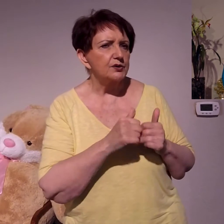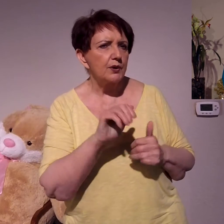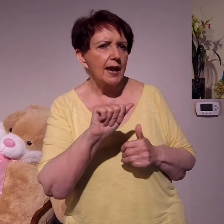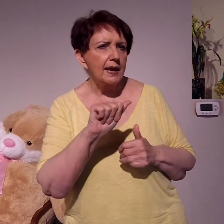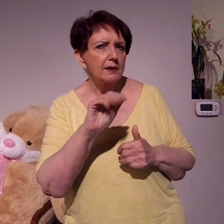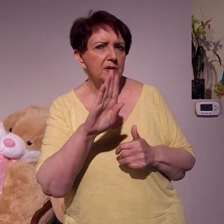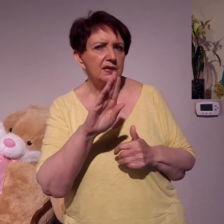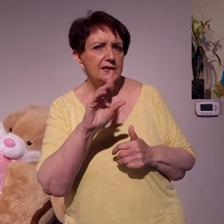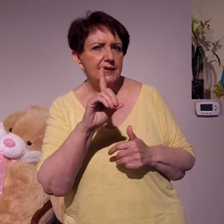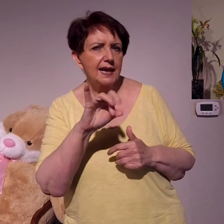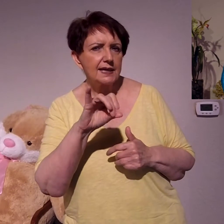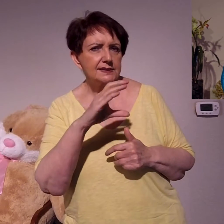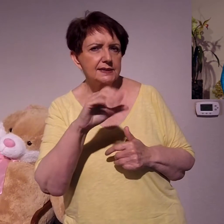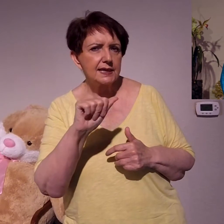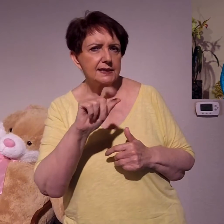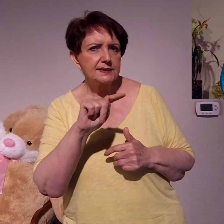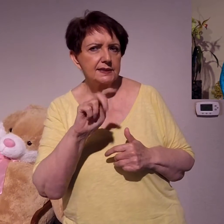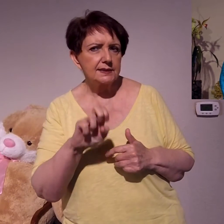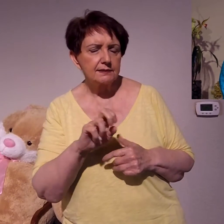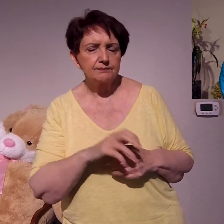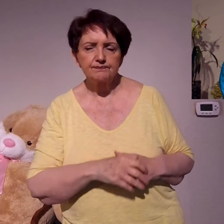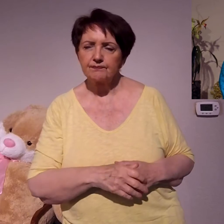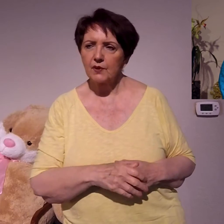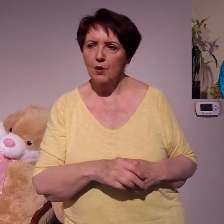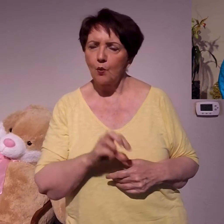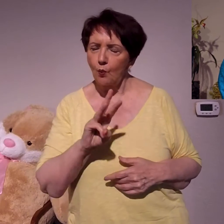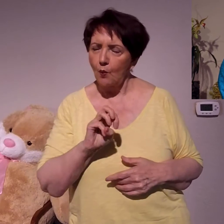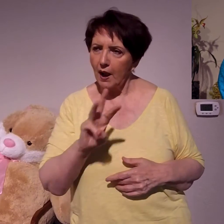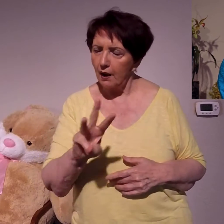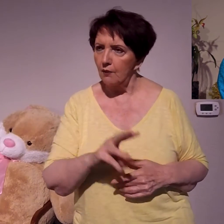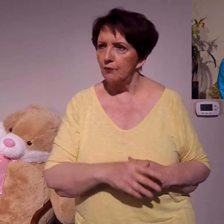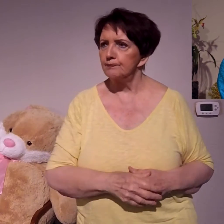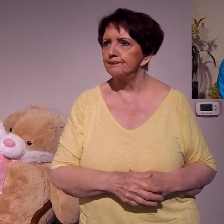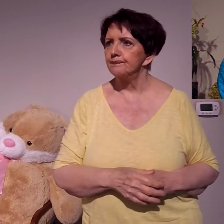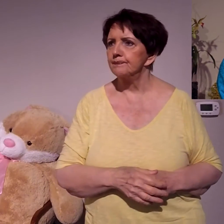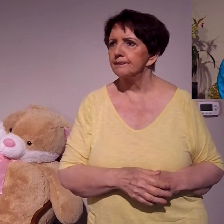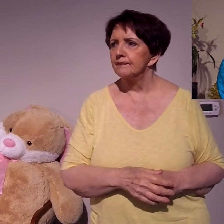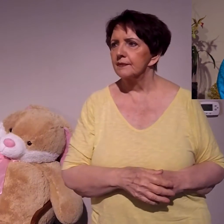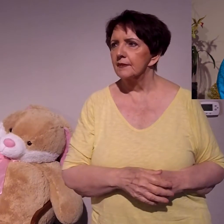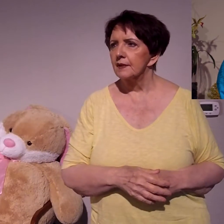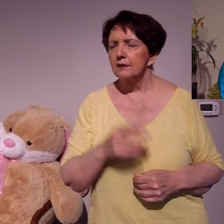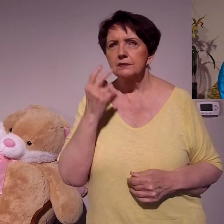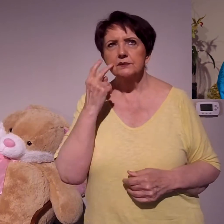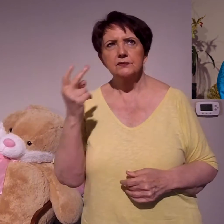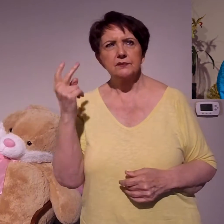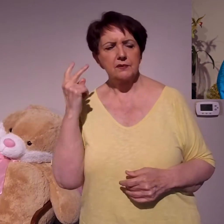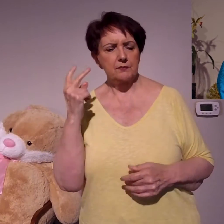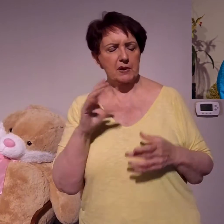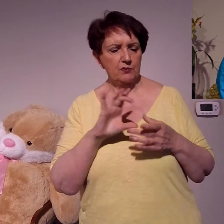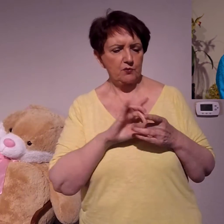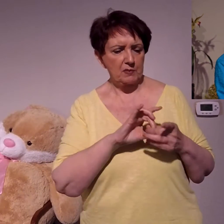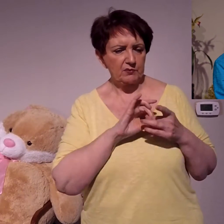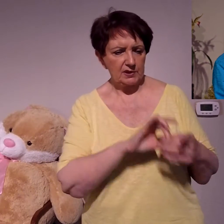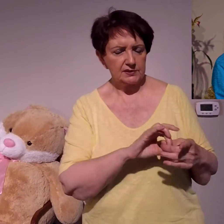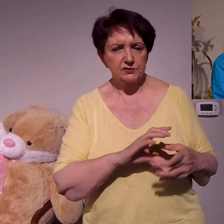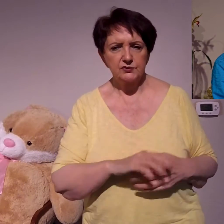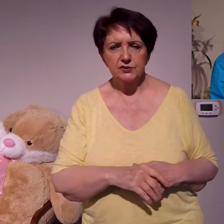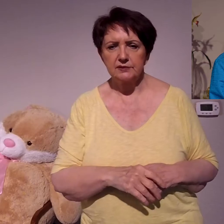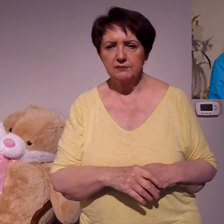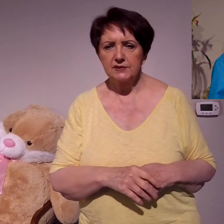And I really had to stop and think about that and go, wow. And I began to reflect on my relationships. And I